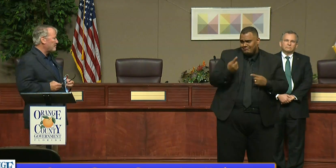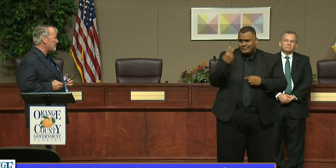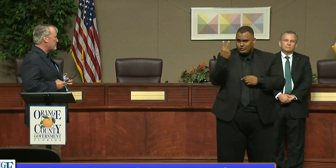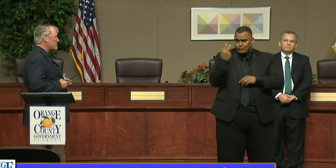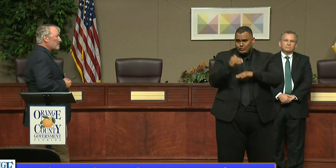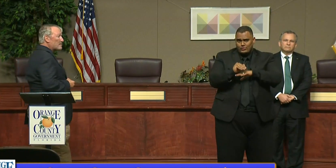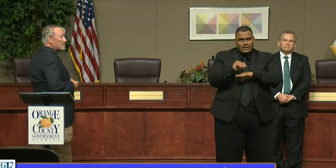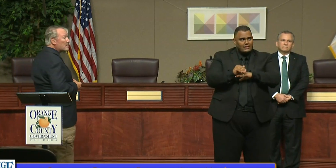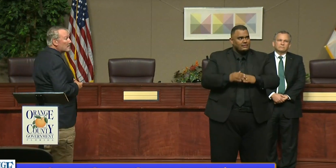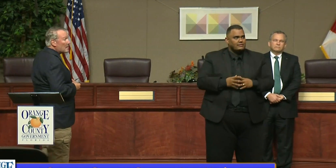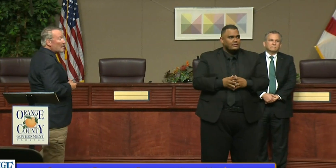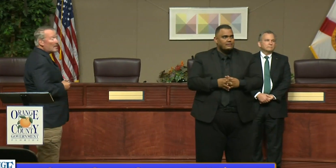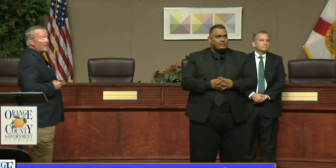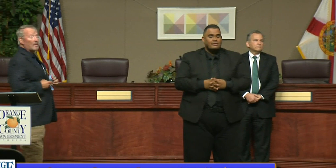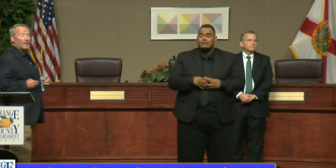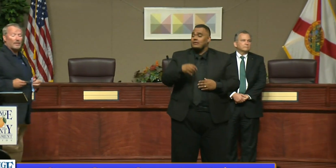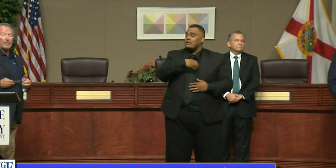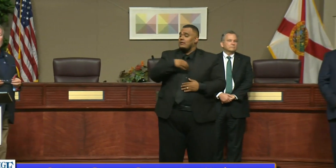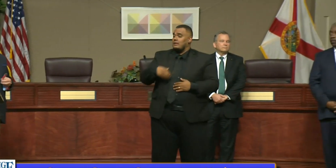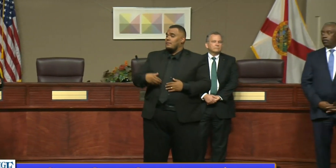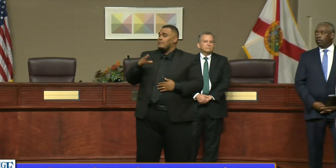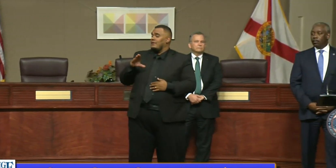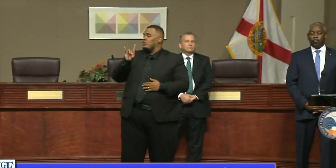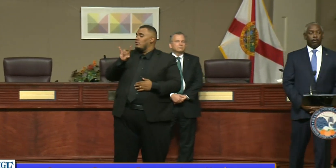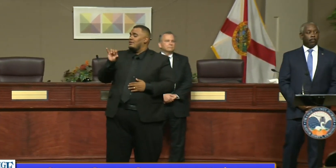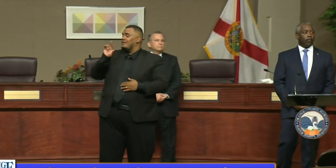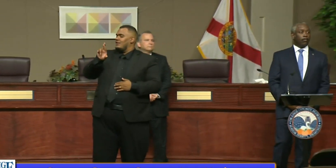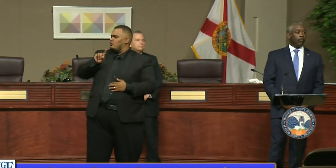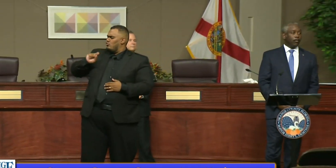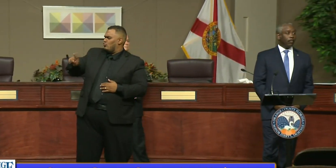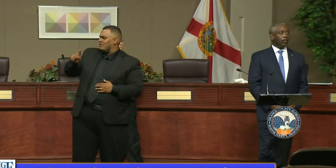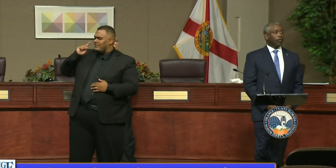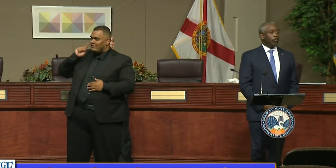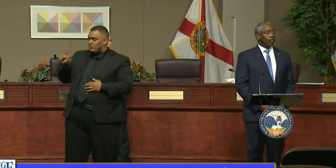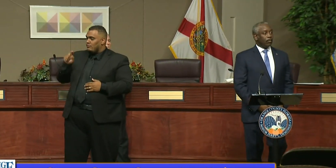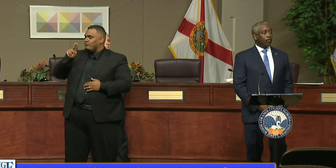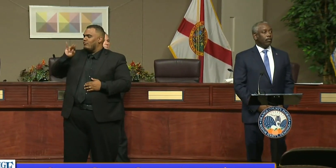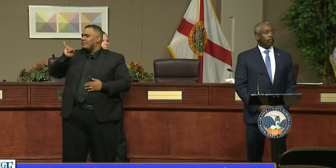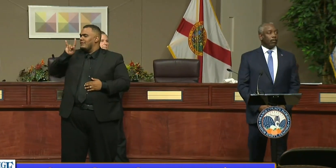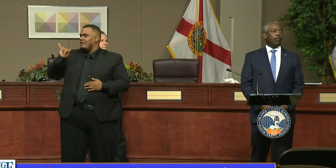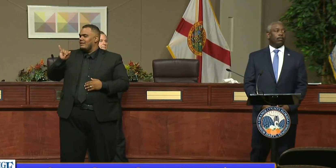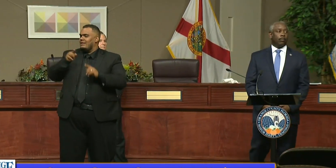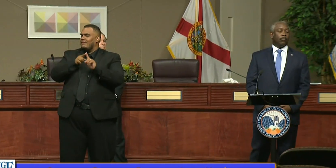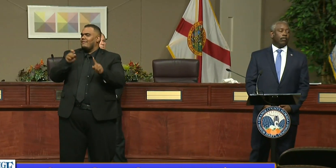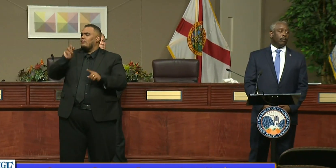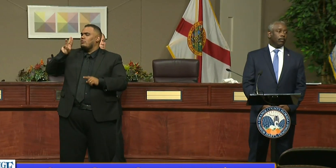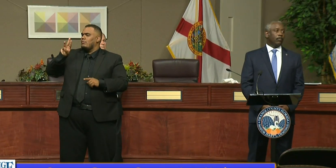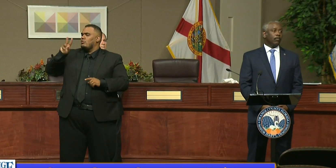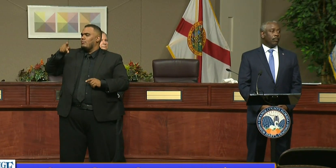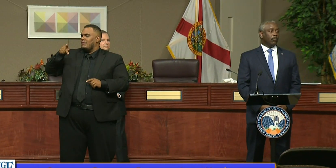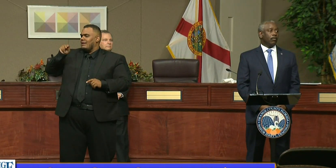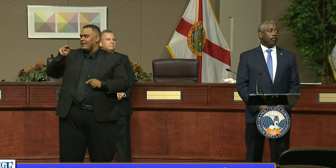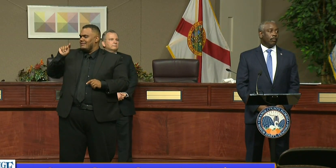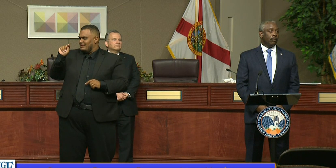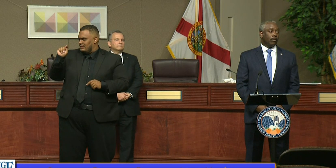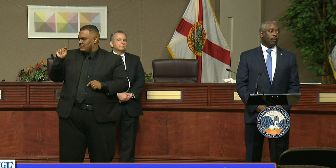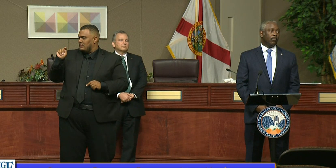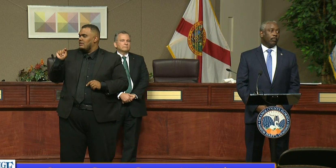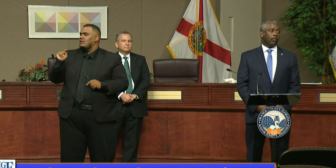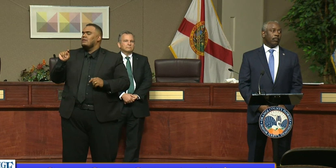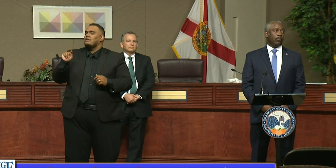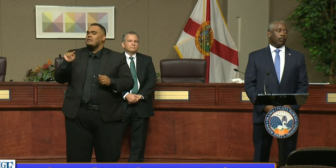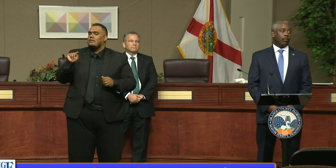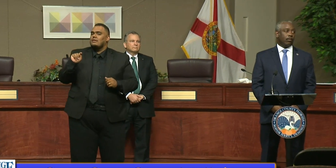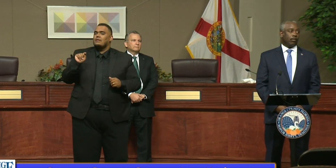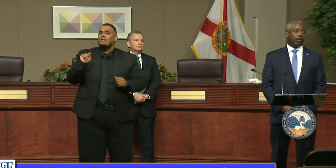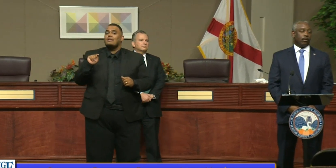Mayor Dyer, you can stay up there. This question is geared towards you. This is from Nikki Zizaza from WKMG. How long will the downtown 8 p.m.